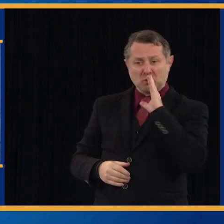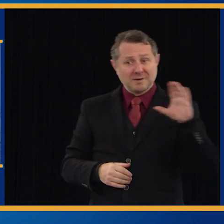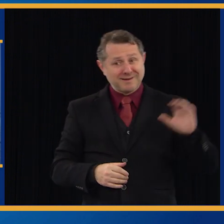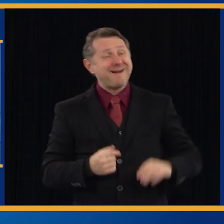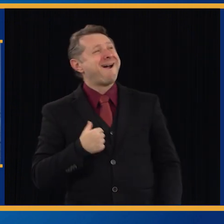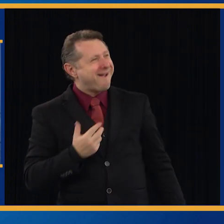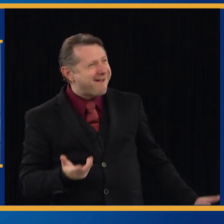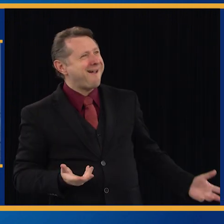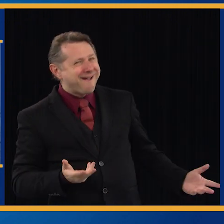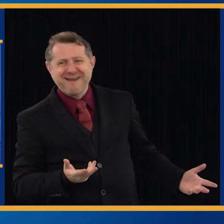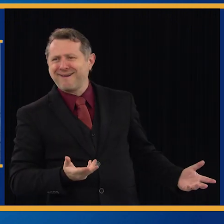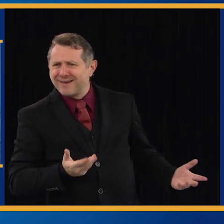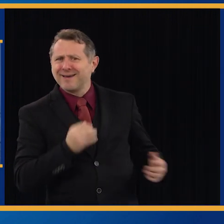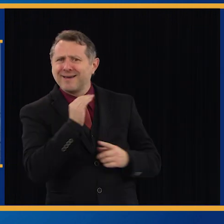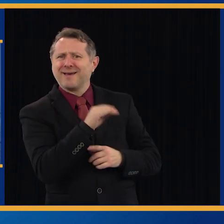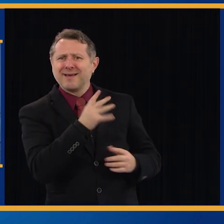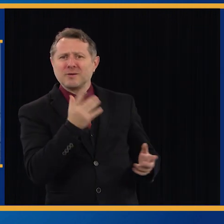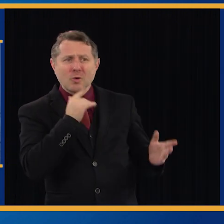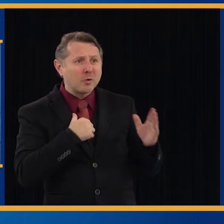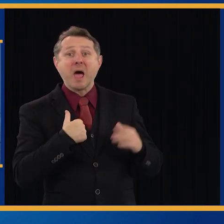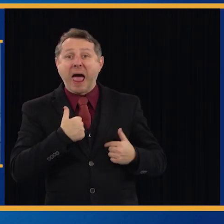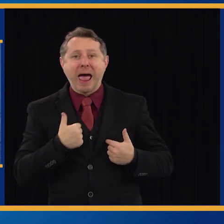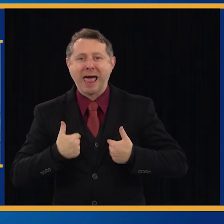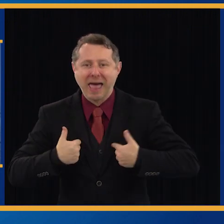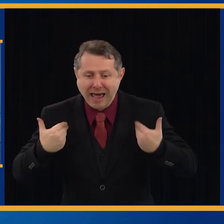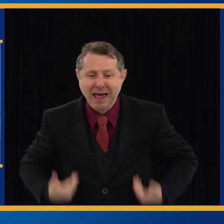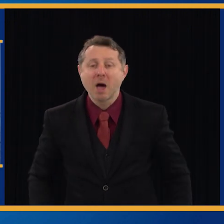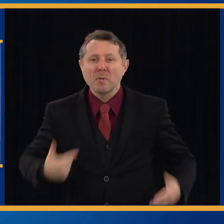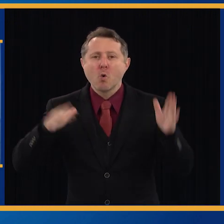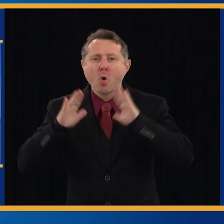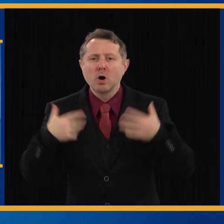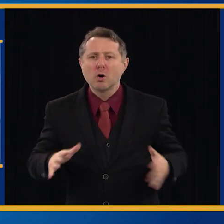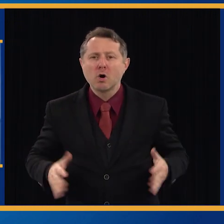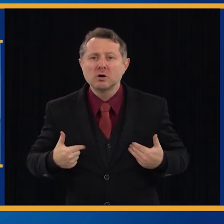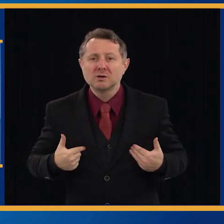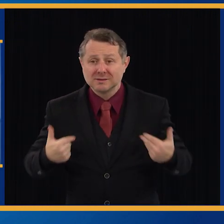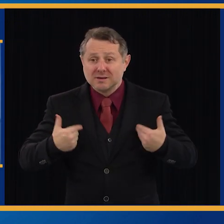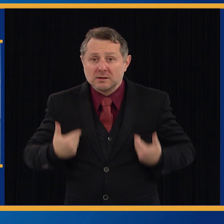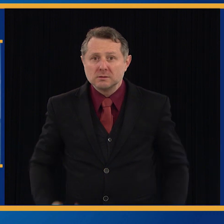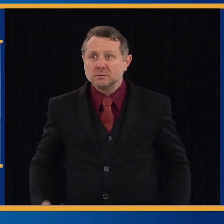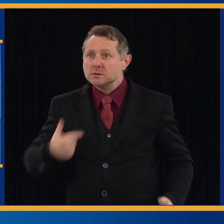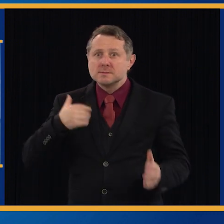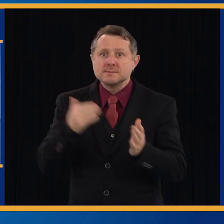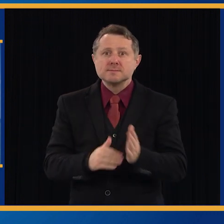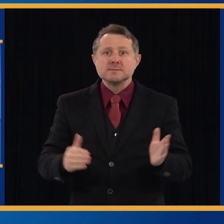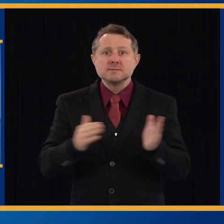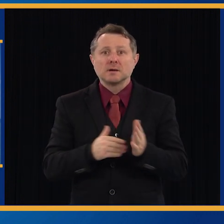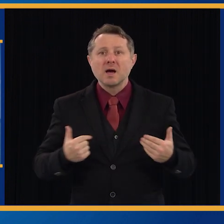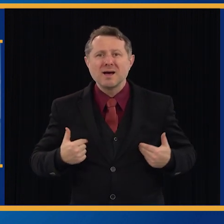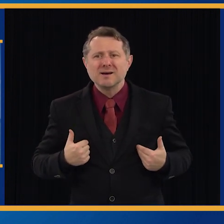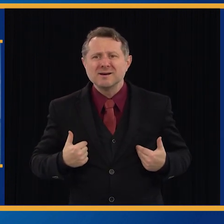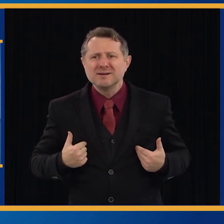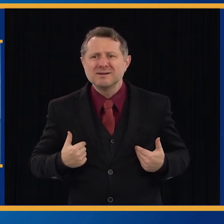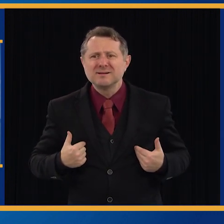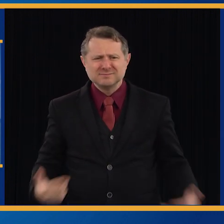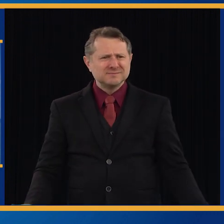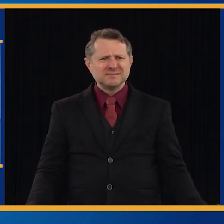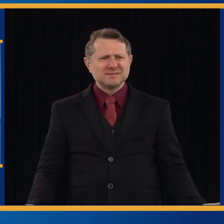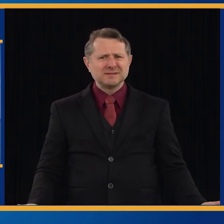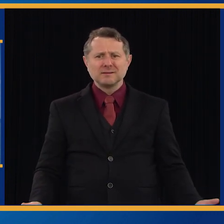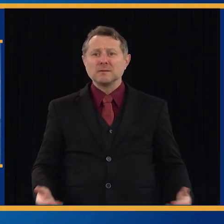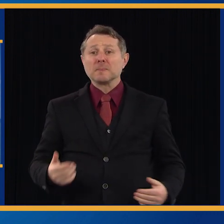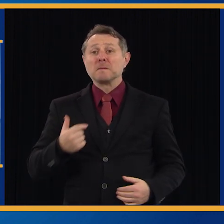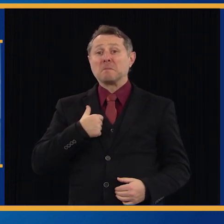Don't worry. But I'm worried because I've heard this over and over again. And my job is very